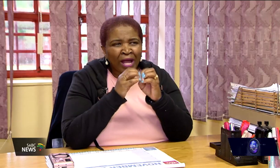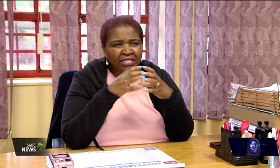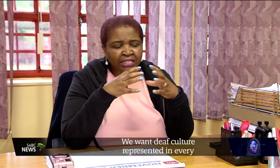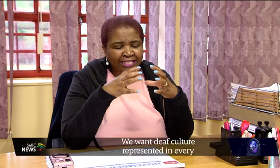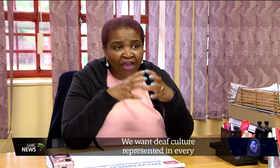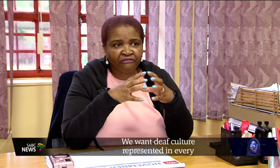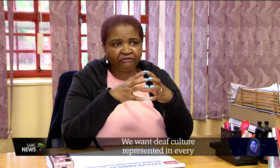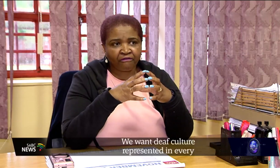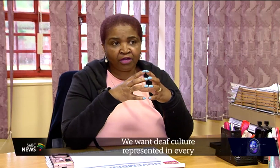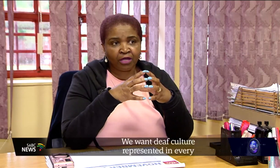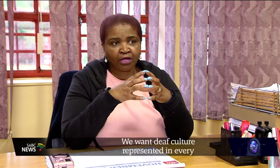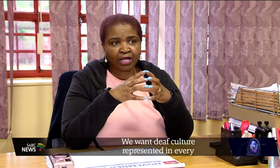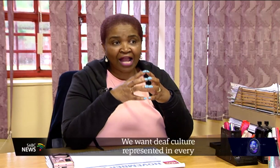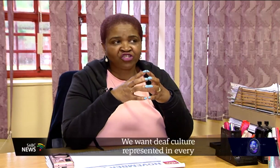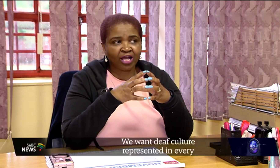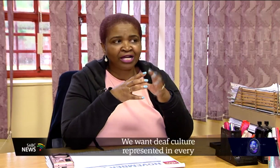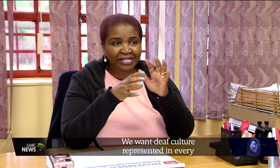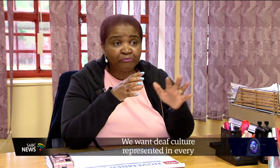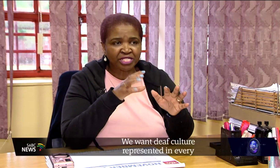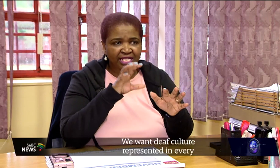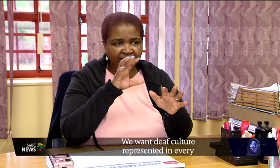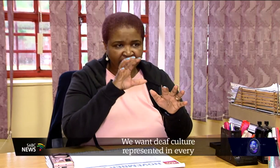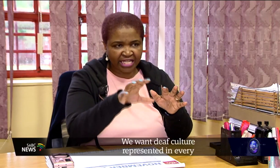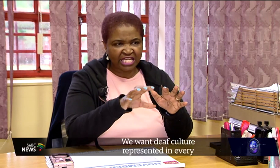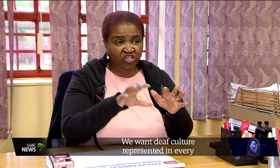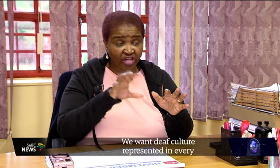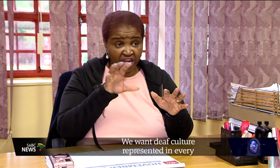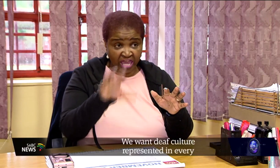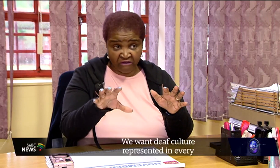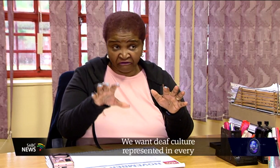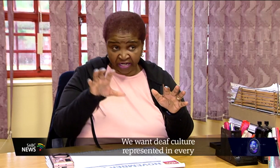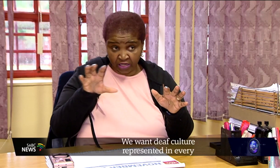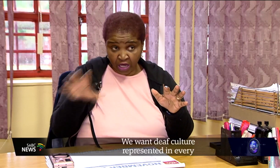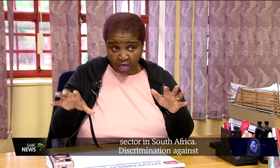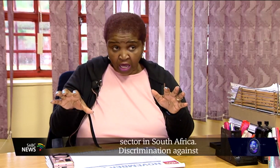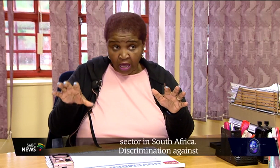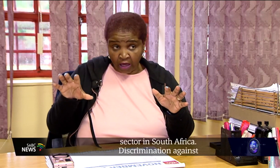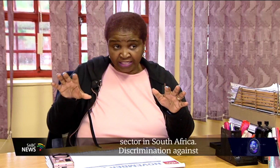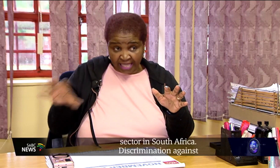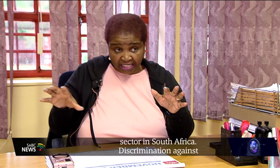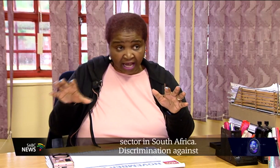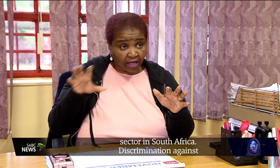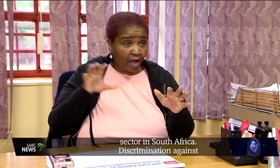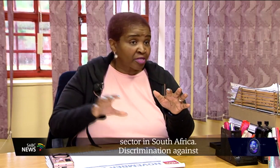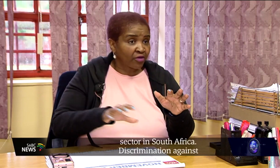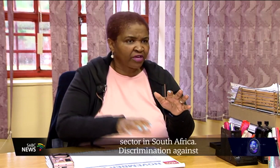want deaf culture represented in each and every sector up in South